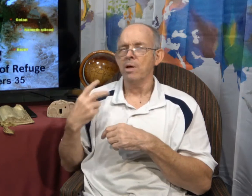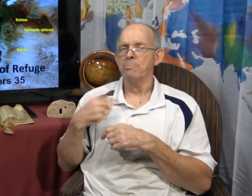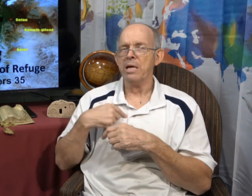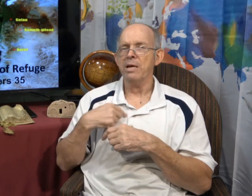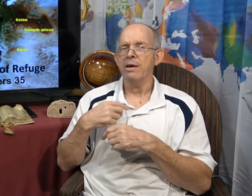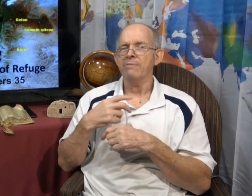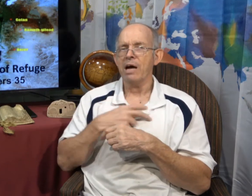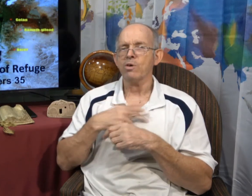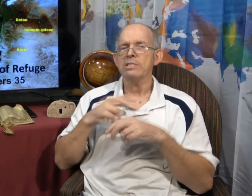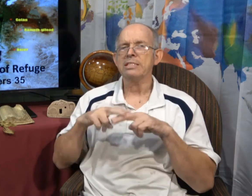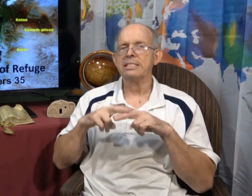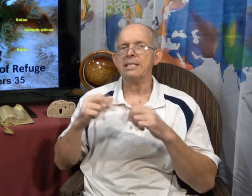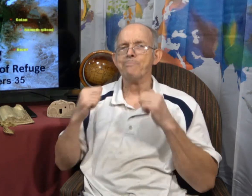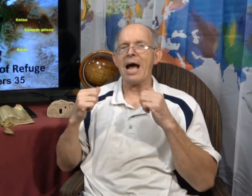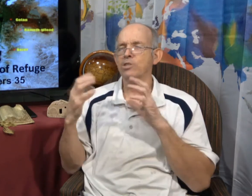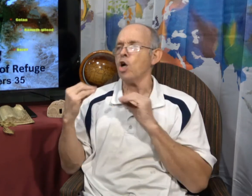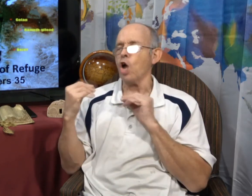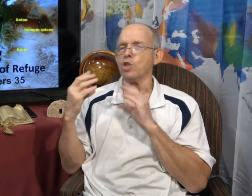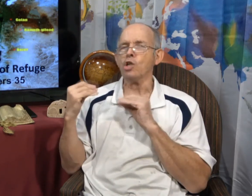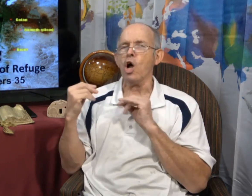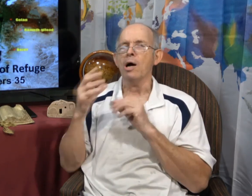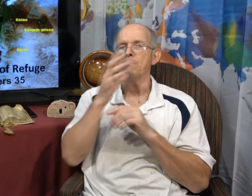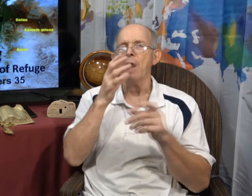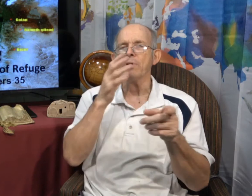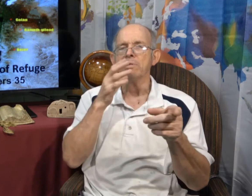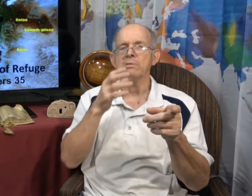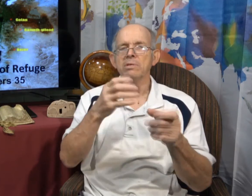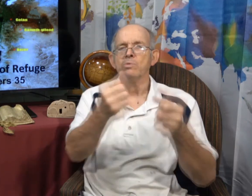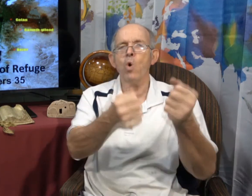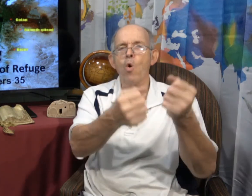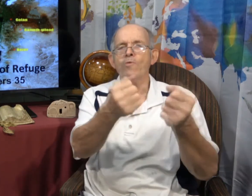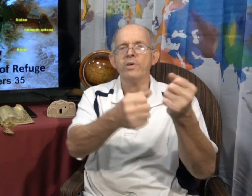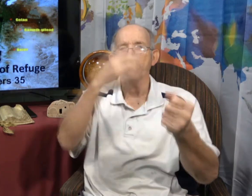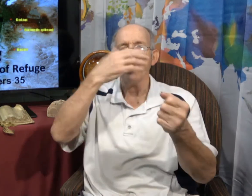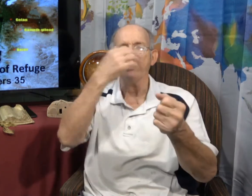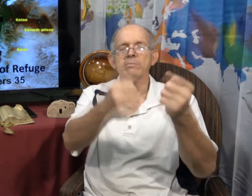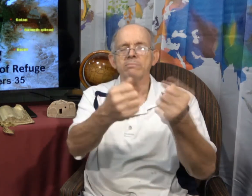Me, Franco, set the back, da, mother, drove and father.